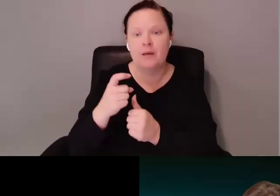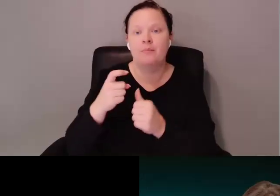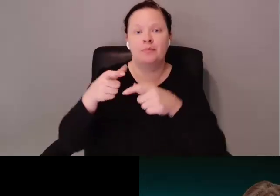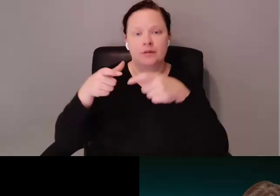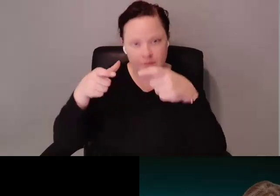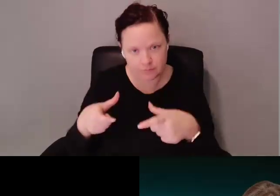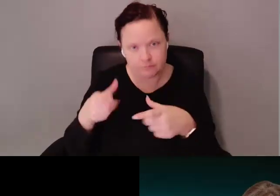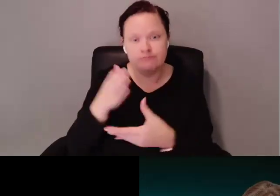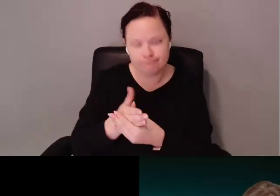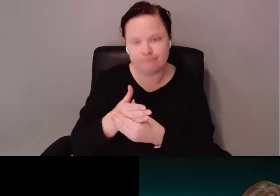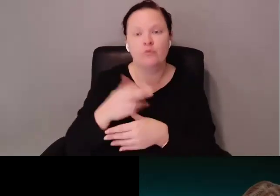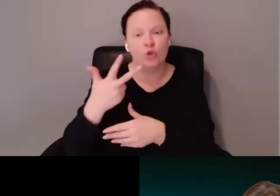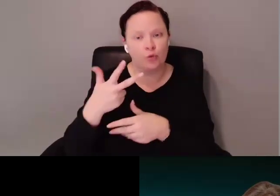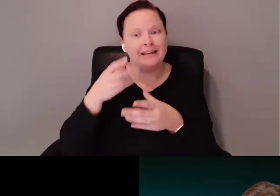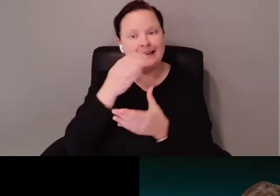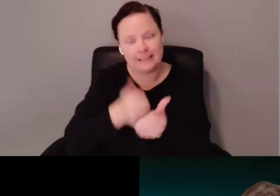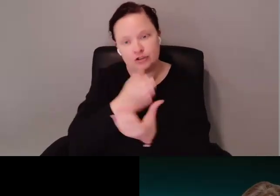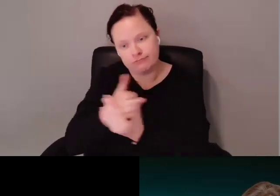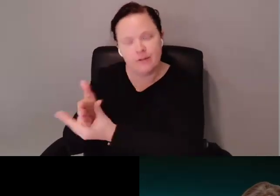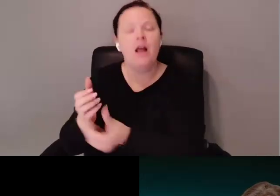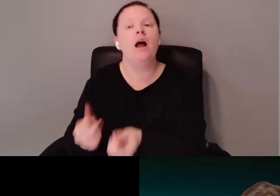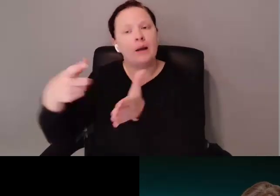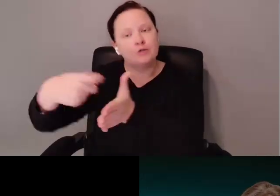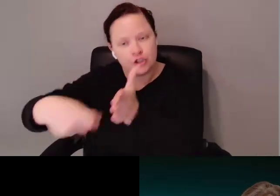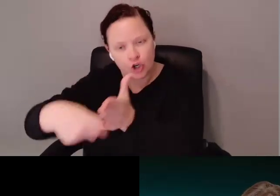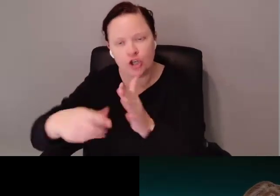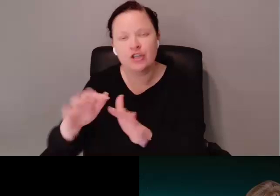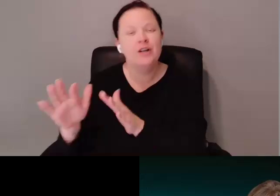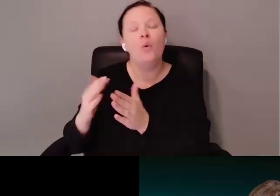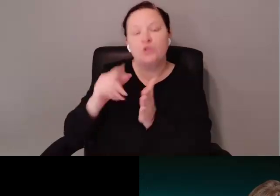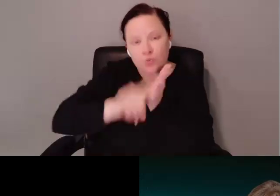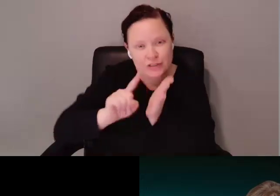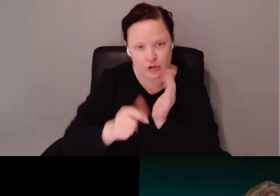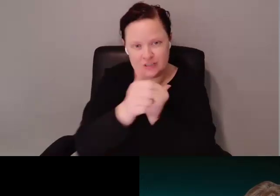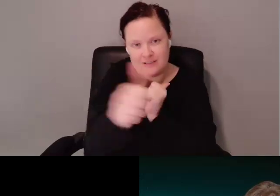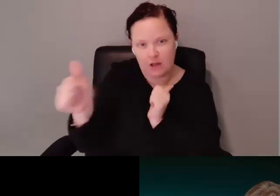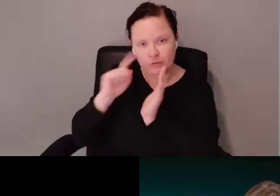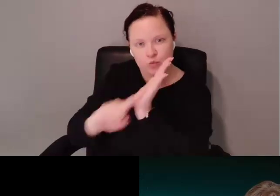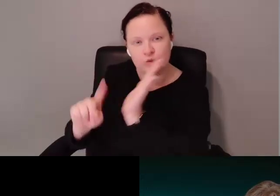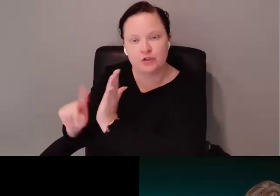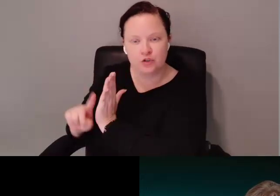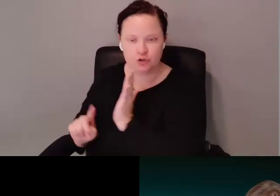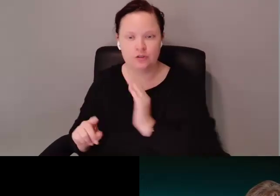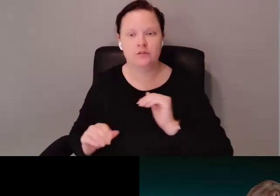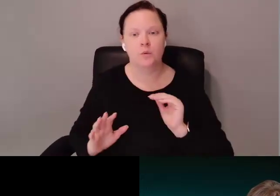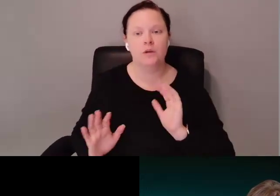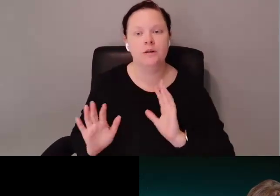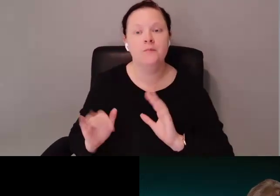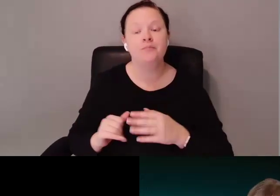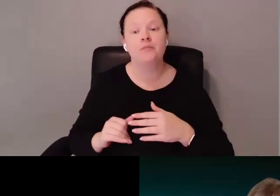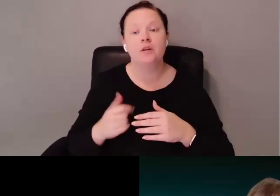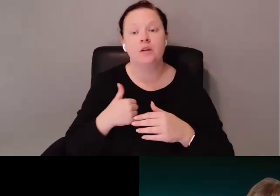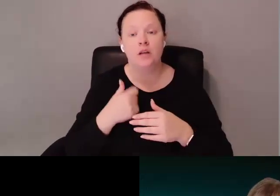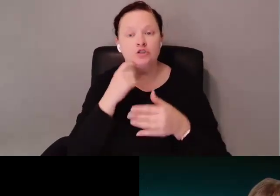How much are they charging? So even if So the spreadsheet